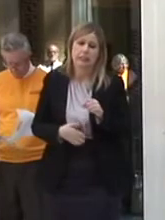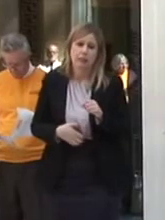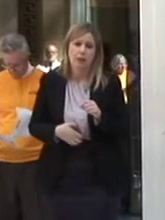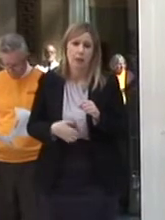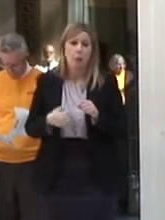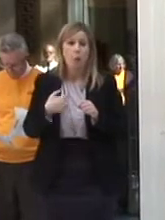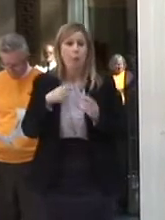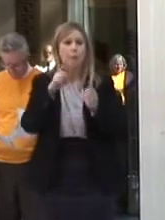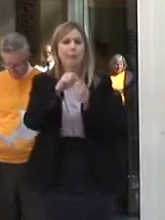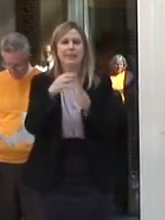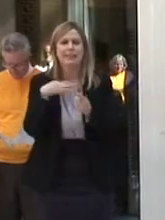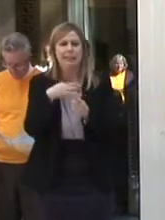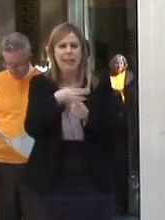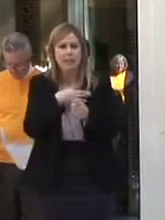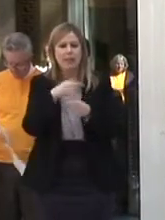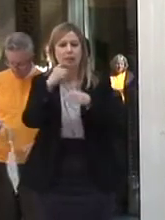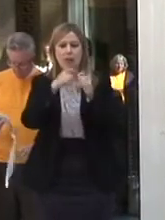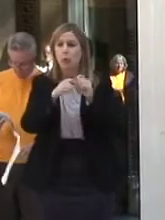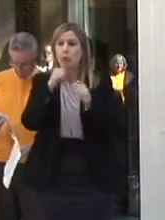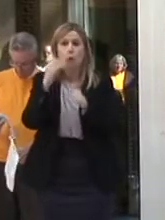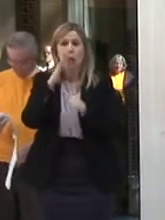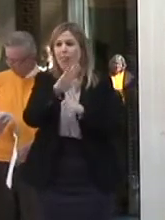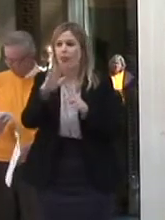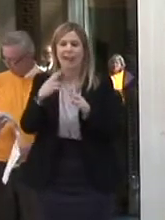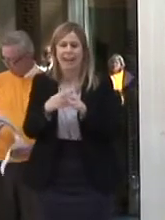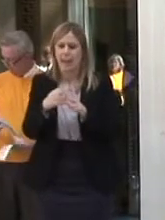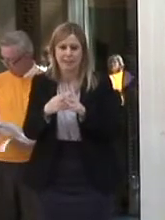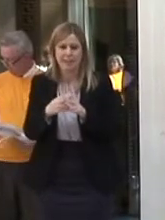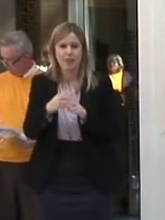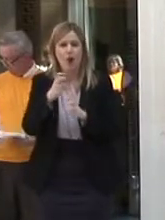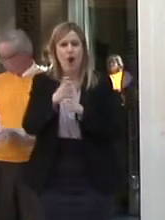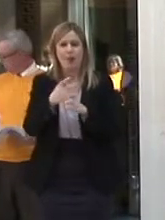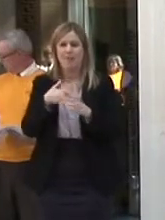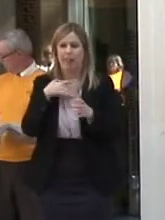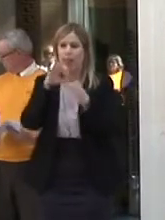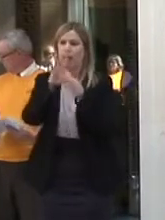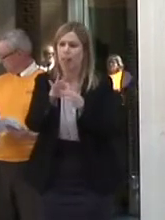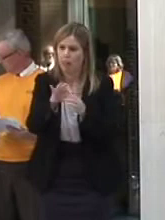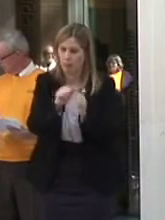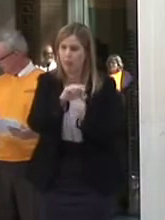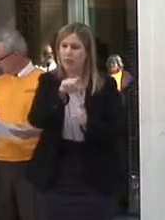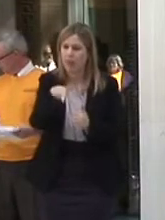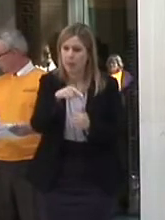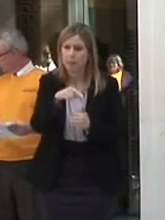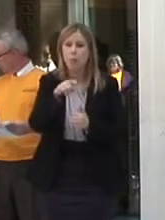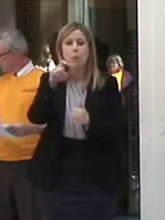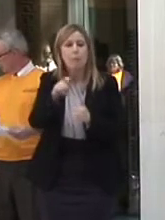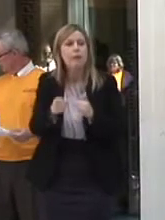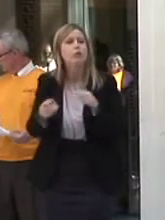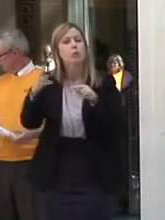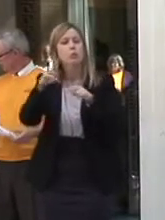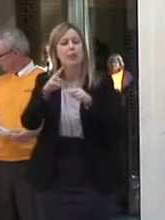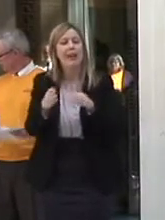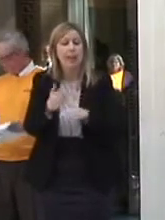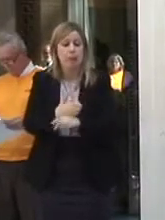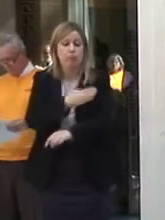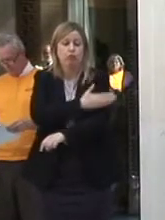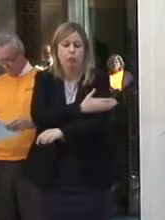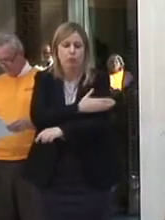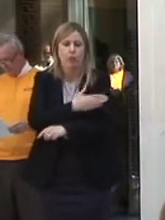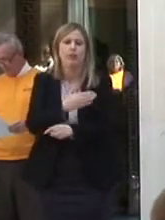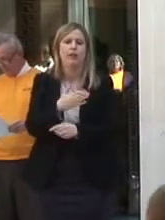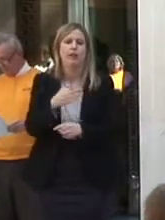of staff, making it difficult for Karen to connect with them. We have to improve the salaries enough so that we can recruit